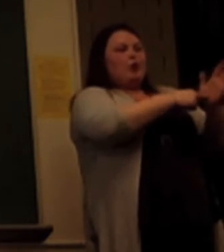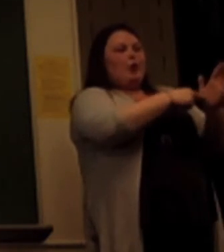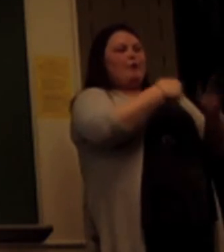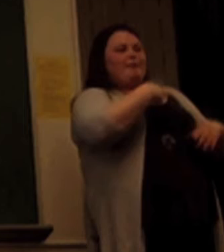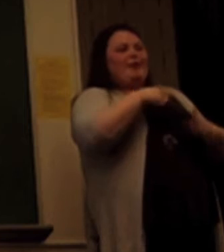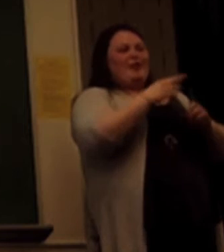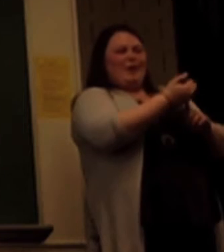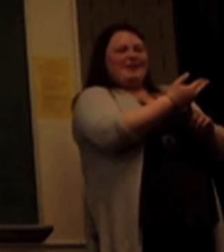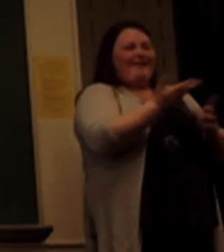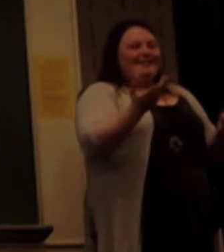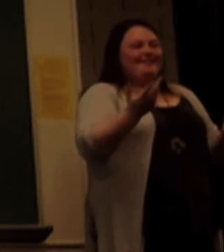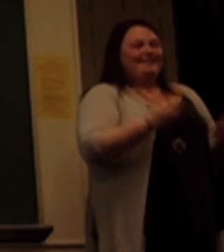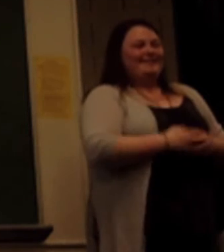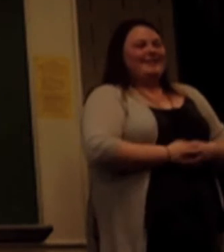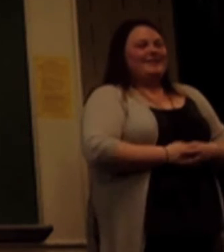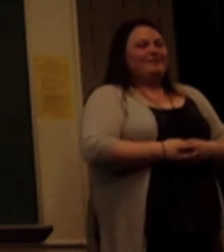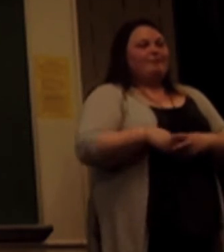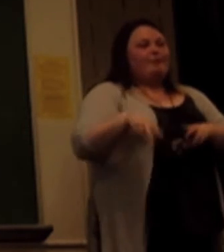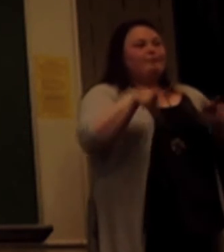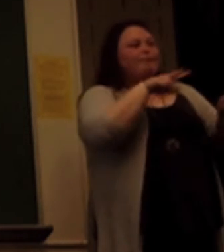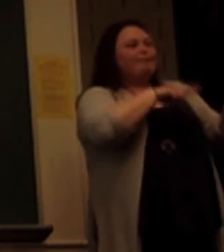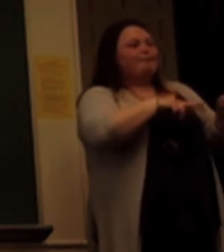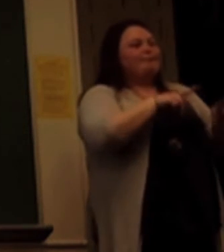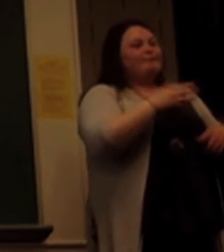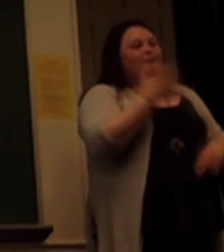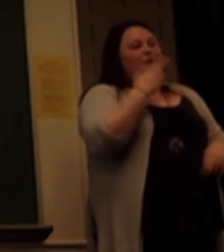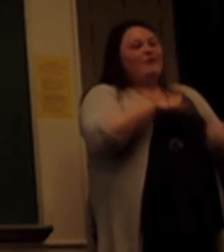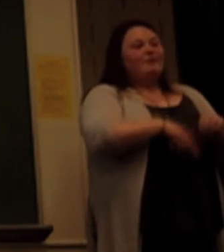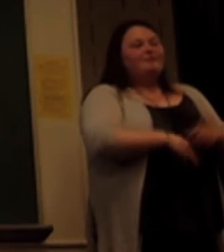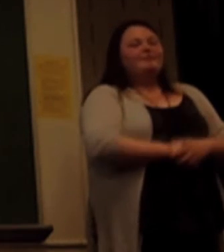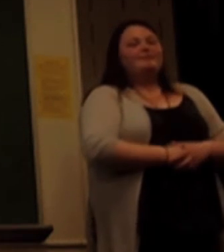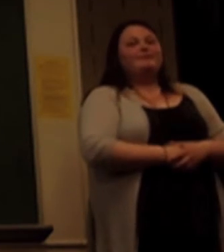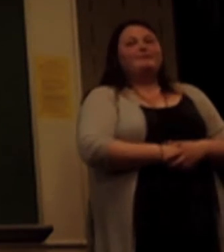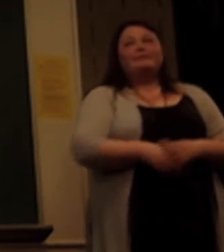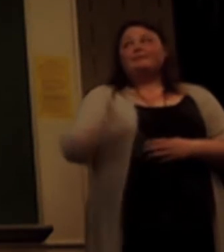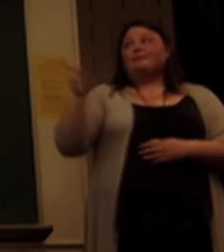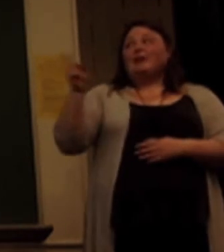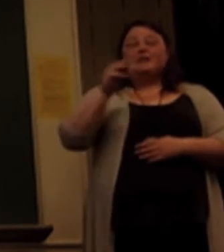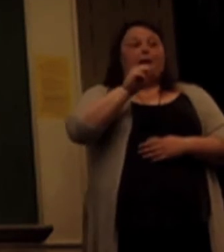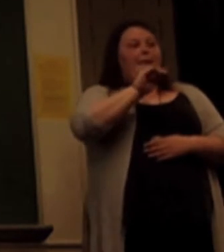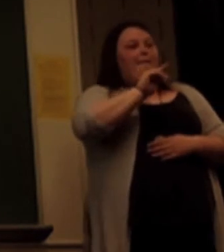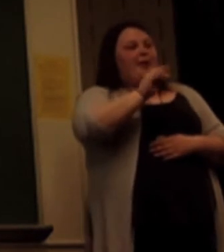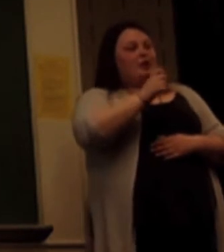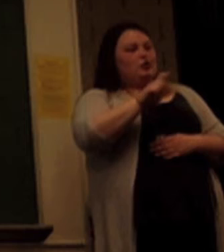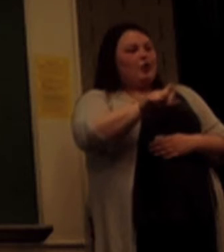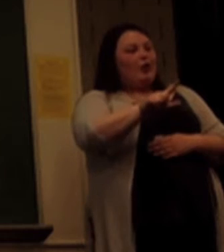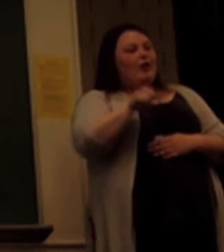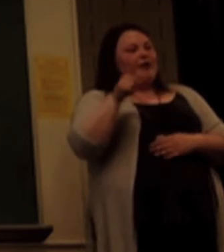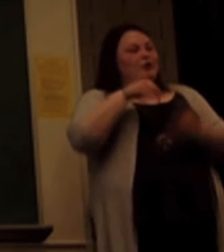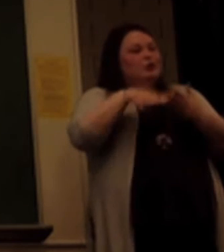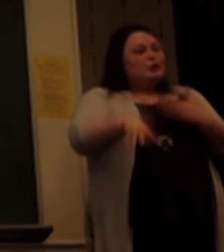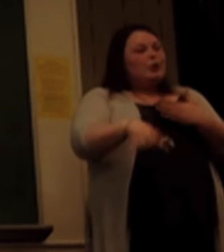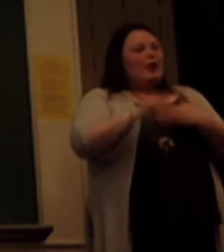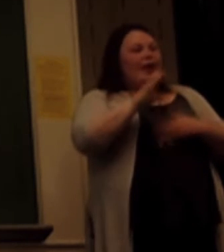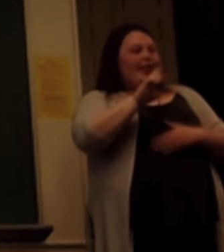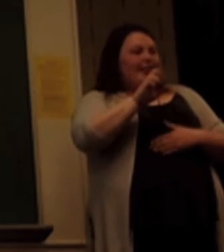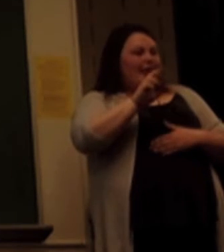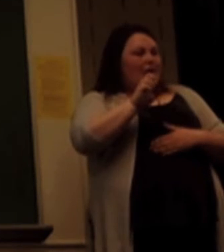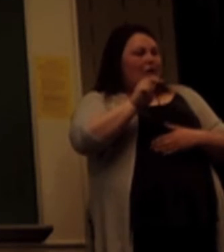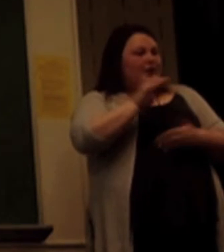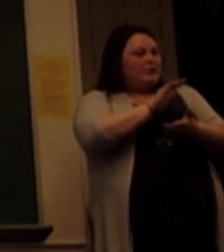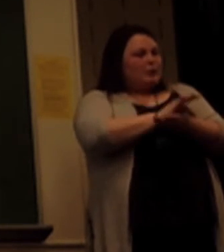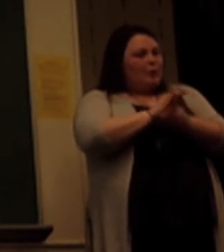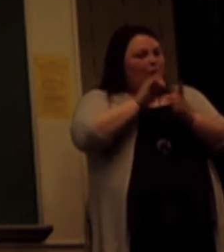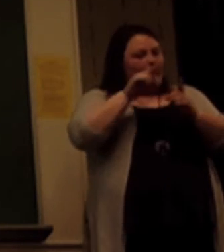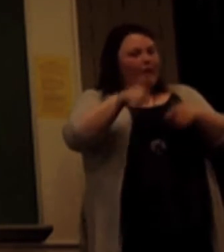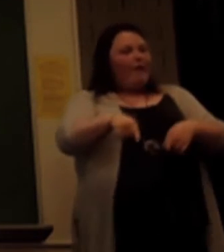is Mitchell, this picture. He's my one I worked with at Clarence for my field period, which overlapped with my internship. And he has